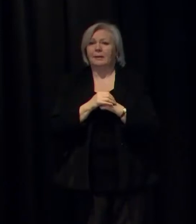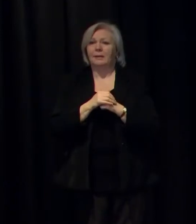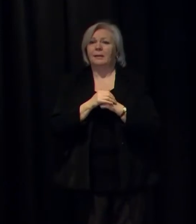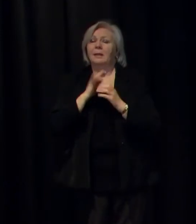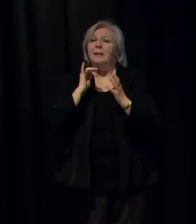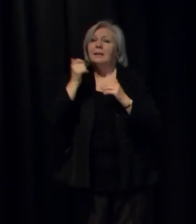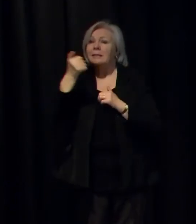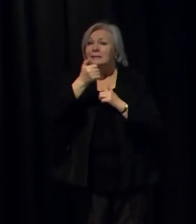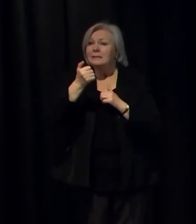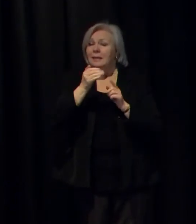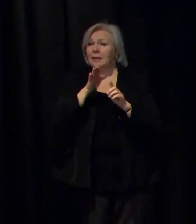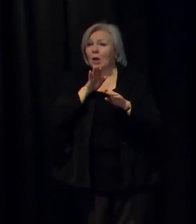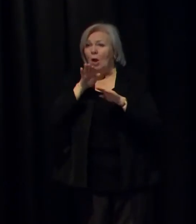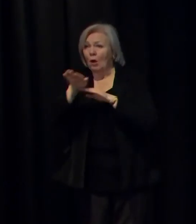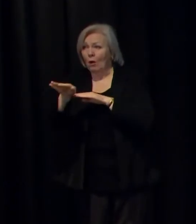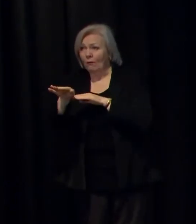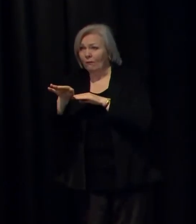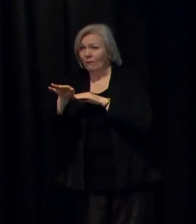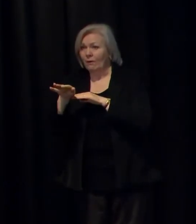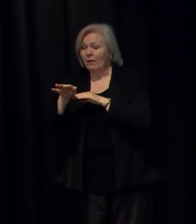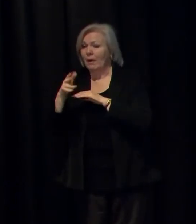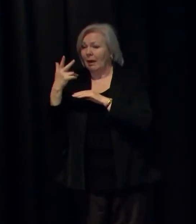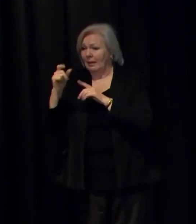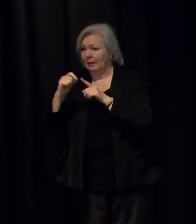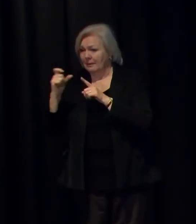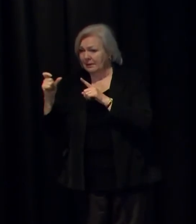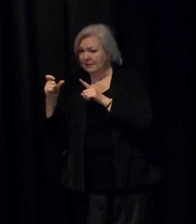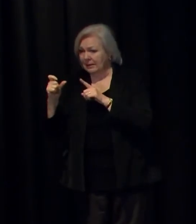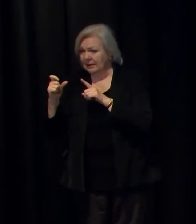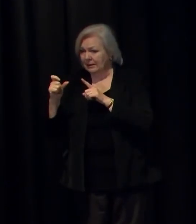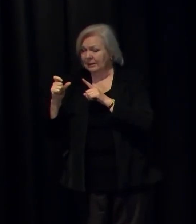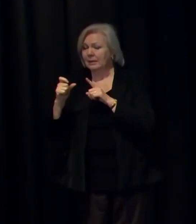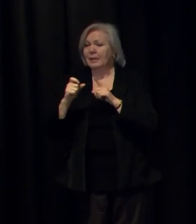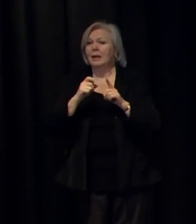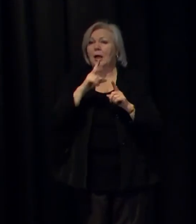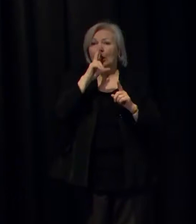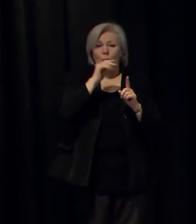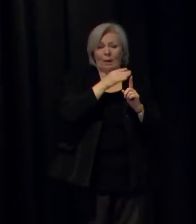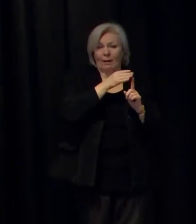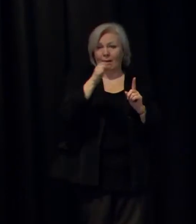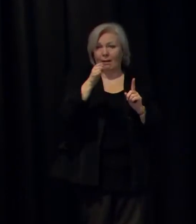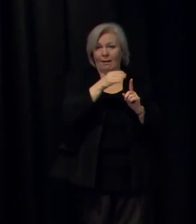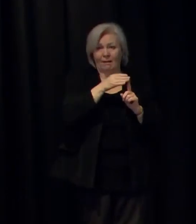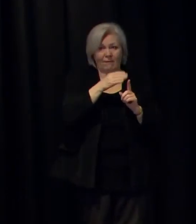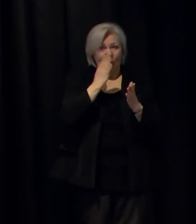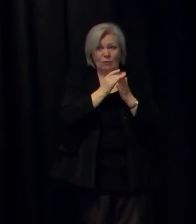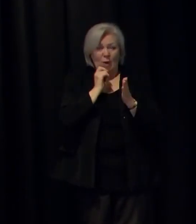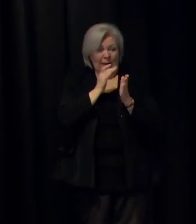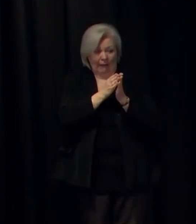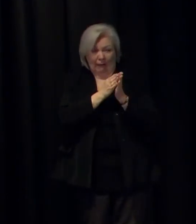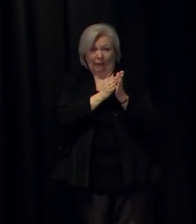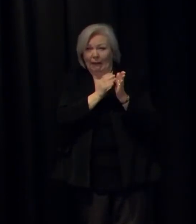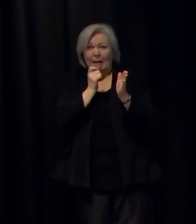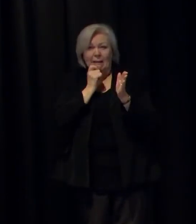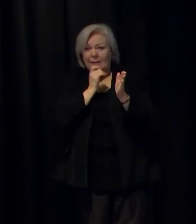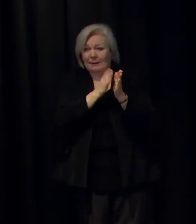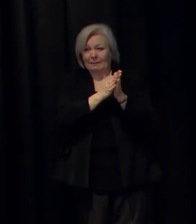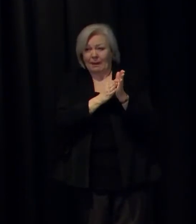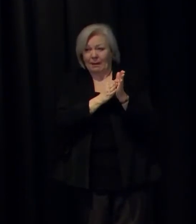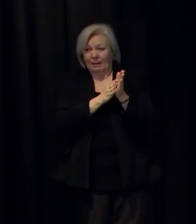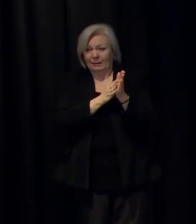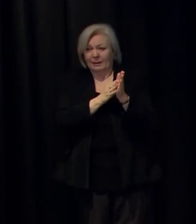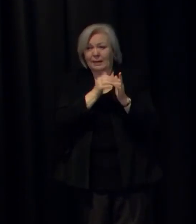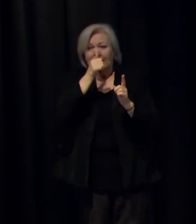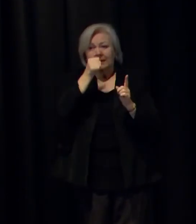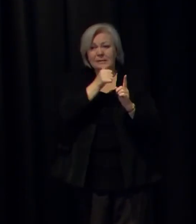over and the 80% 12 and over may only be a day or two apart. So essentially, Samaya, we may well collapse those things together.